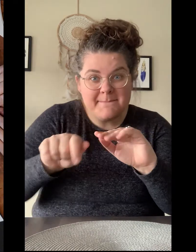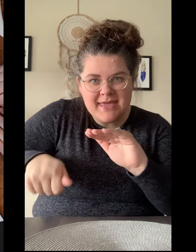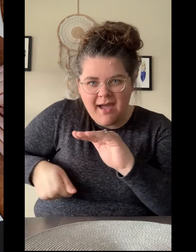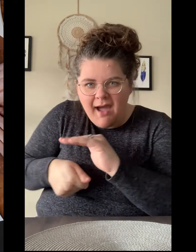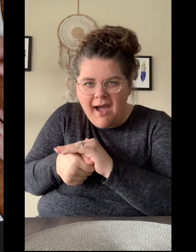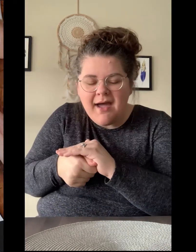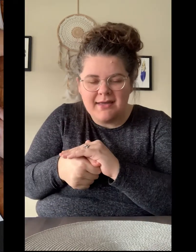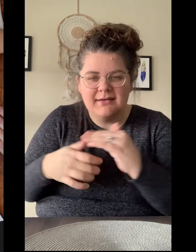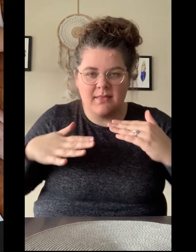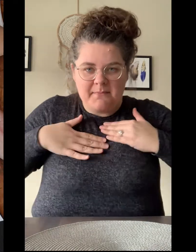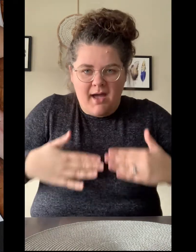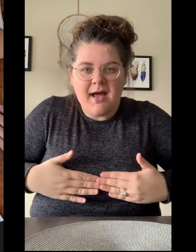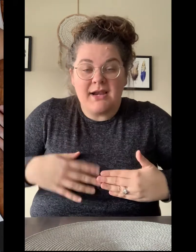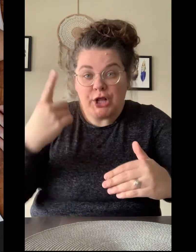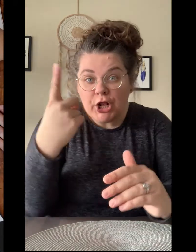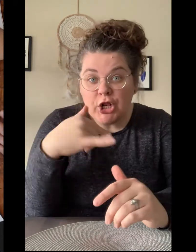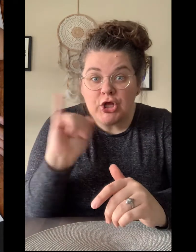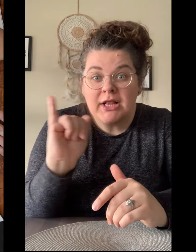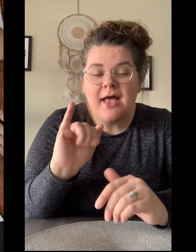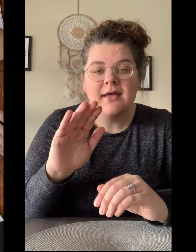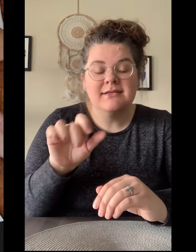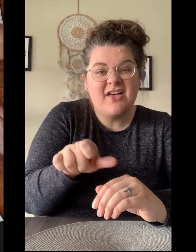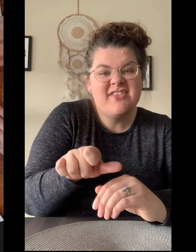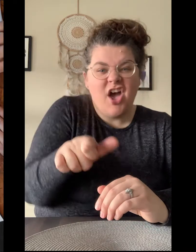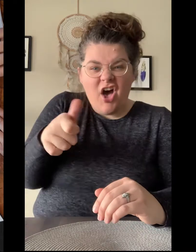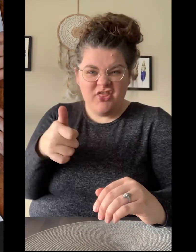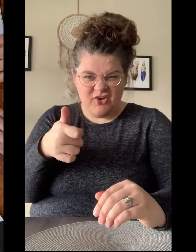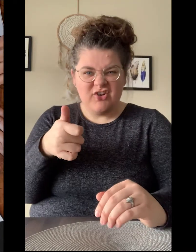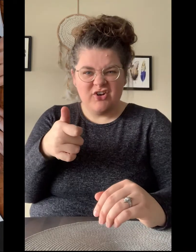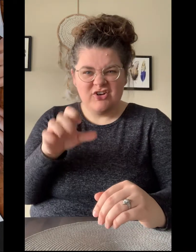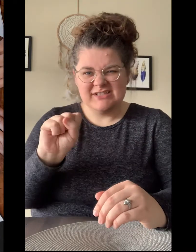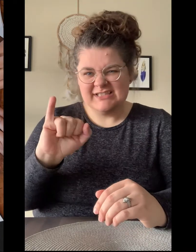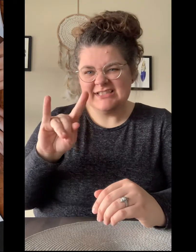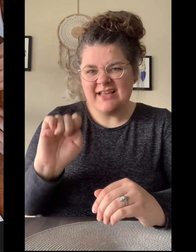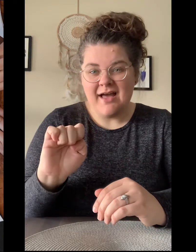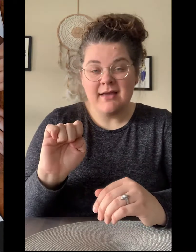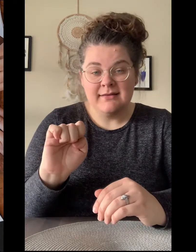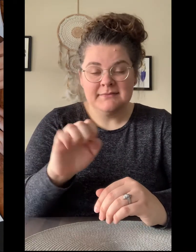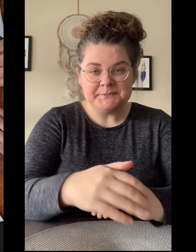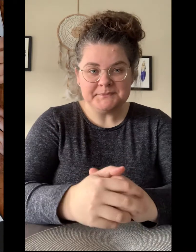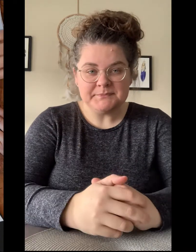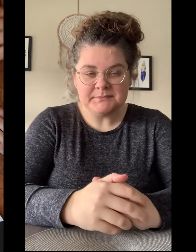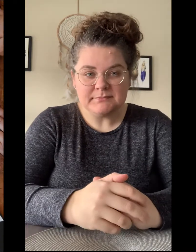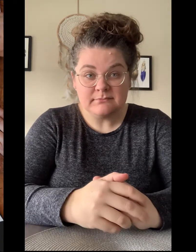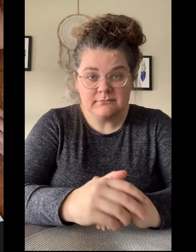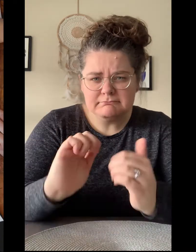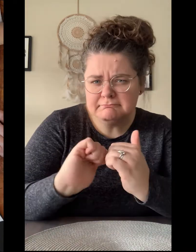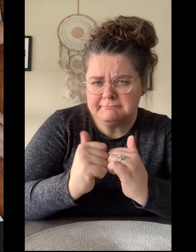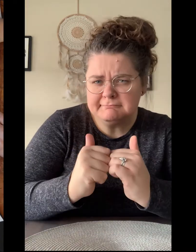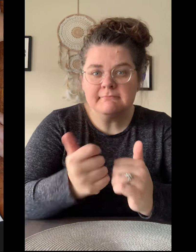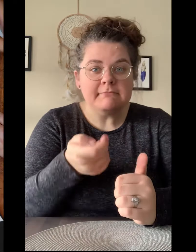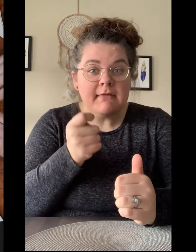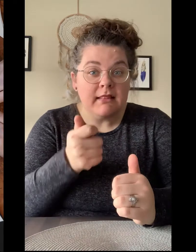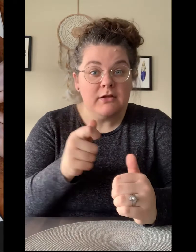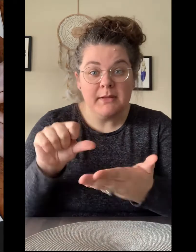behind your body to make it look like it's on the other side. So to do that, you put a little bit of glue on the